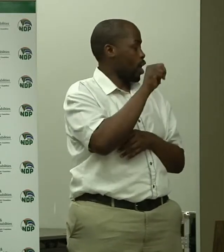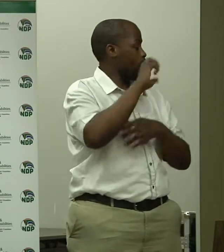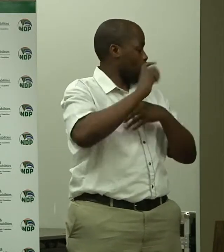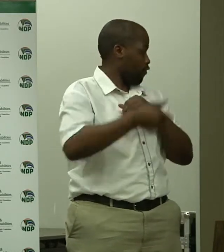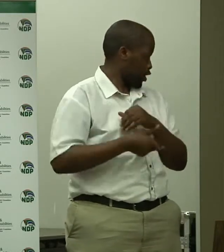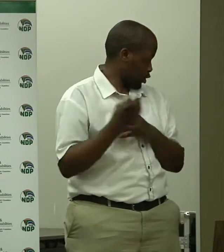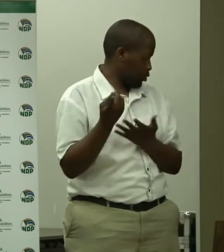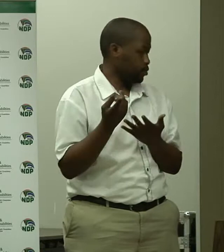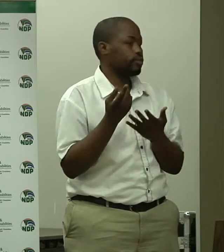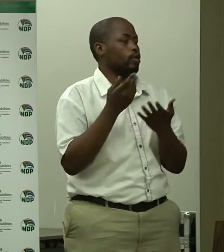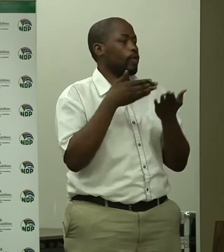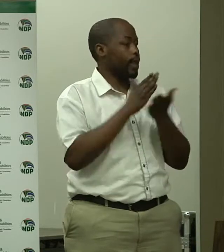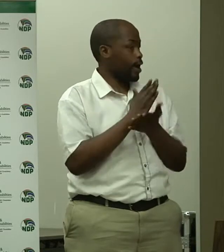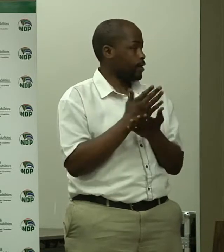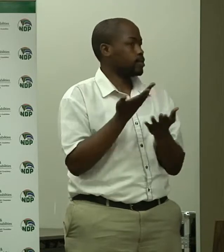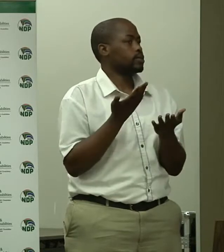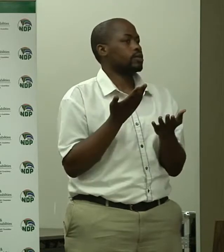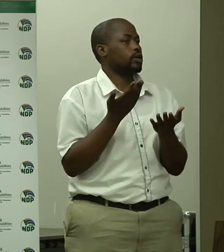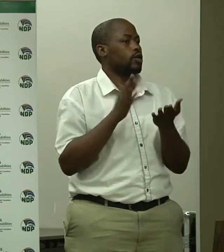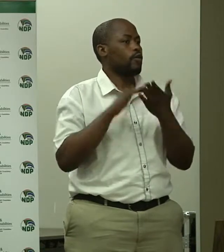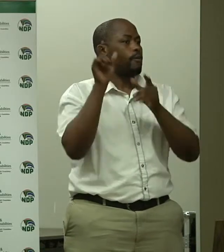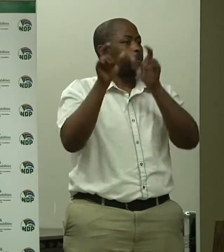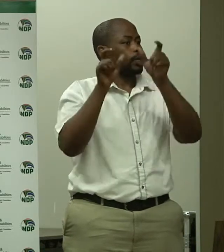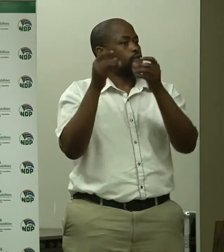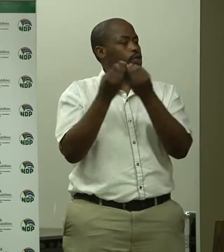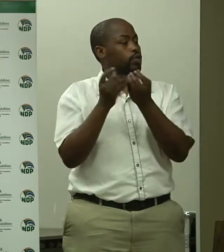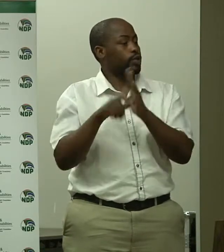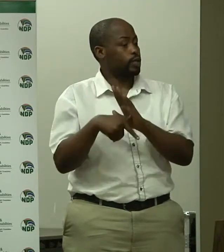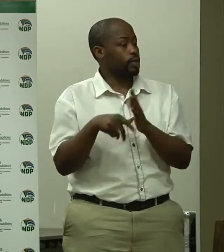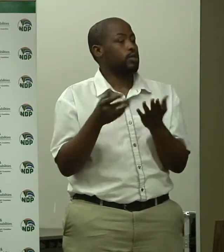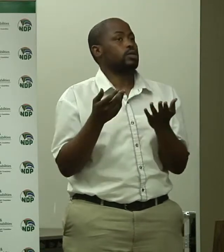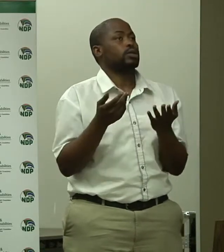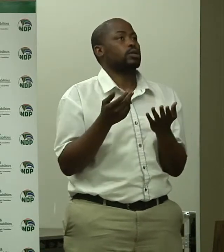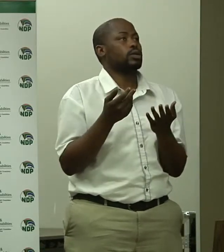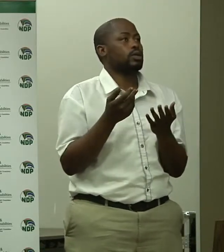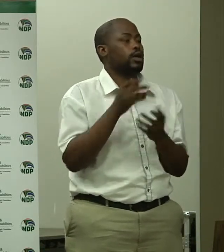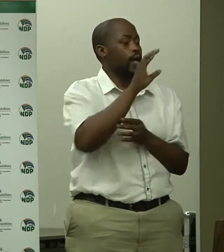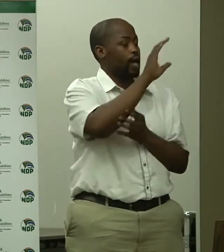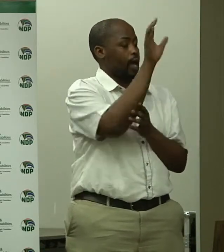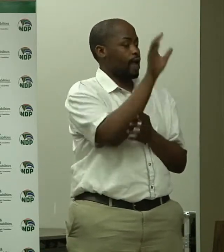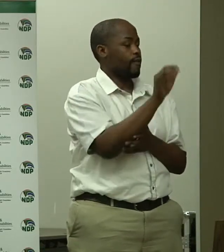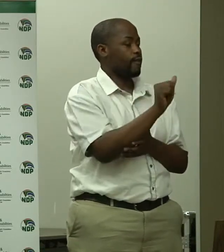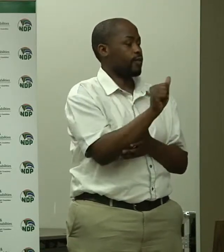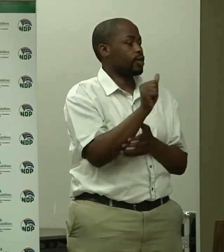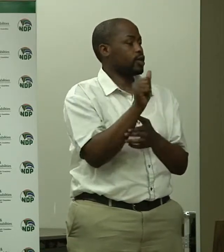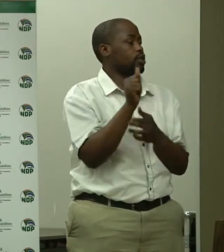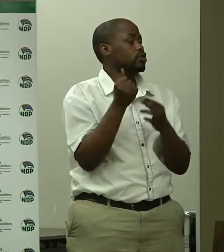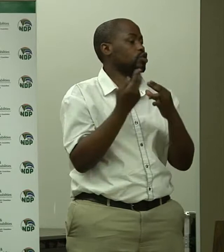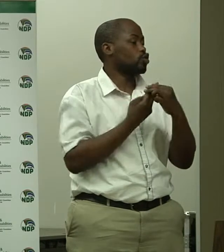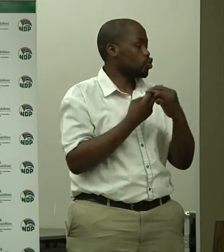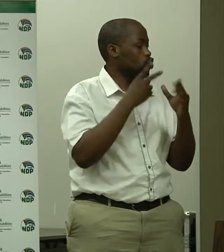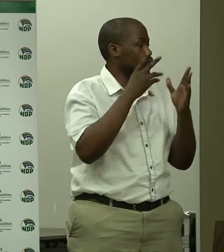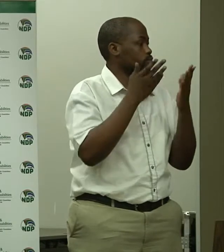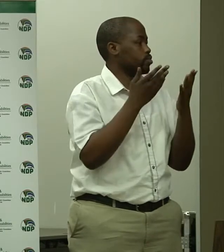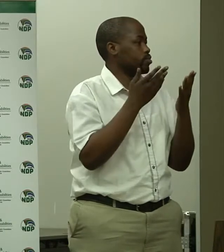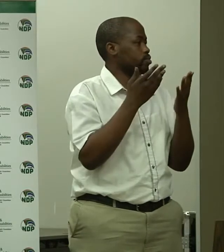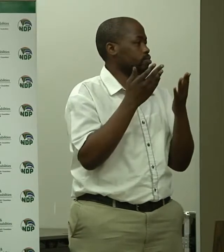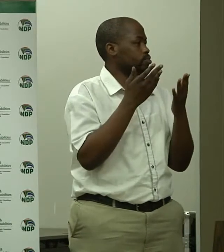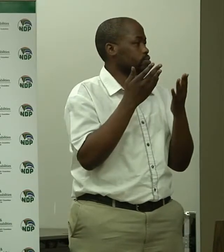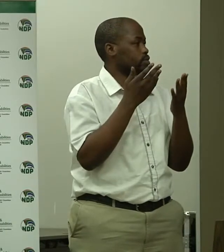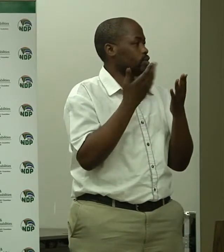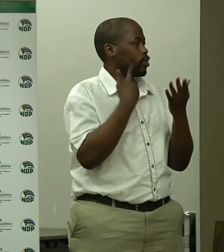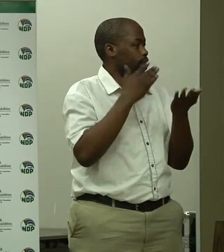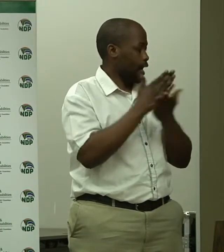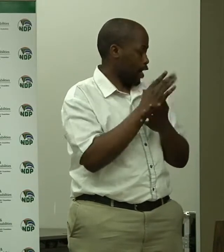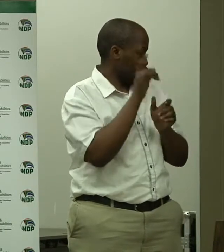Convention on the Rights of Persons with Disabilities, the African Union Protocol on the Right of Persons